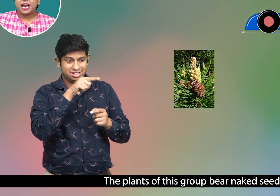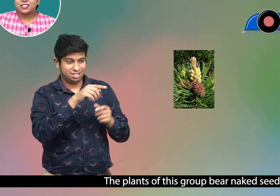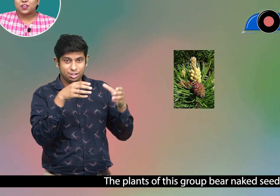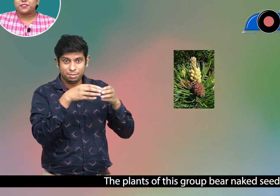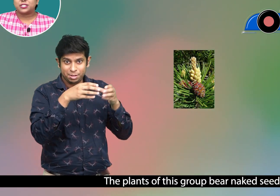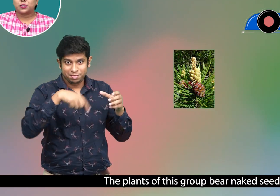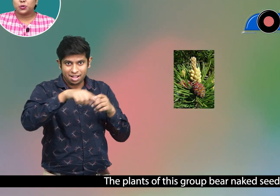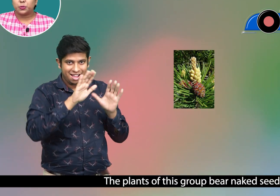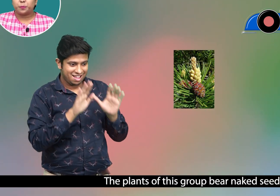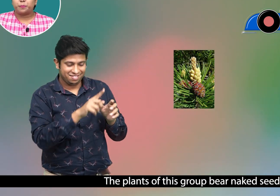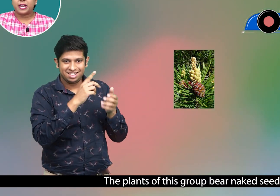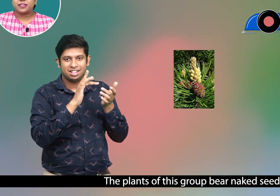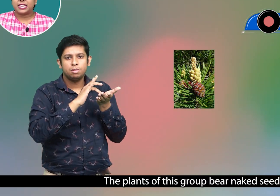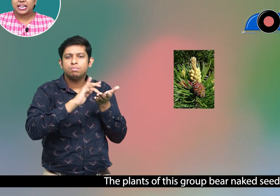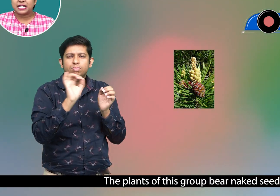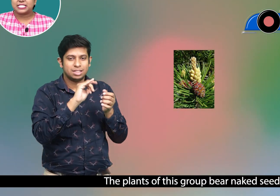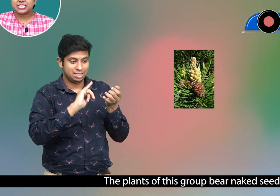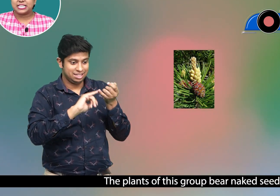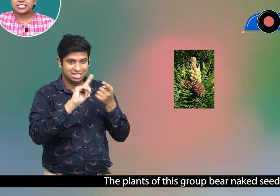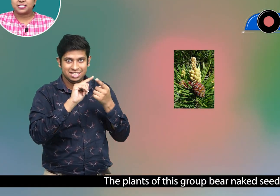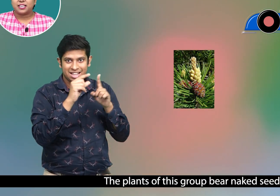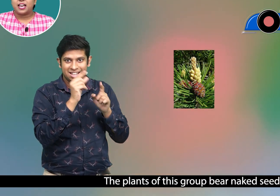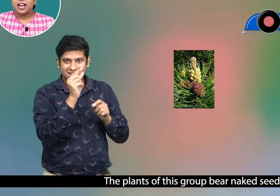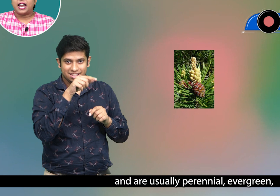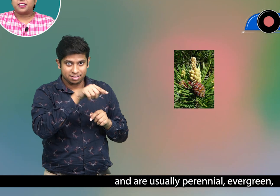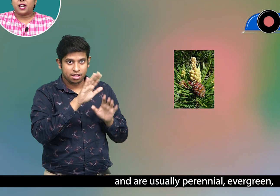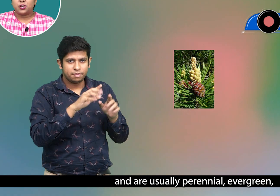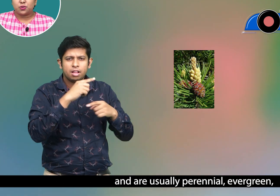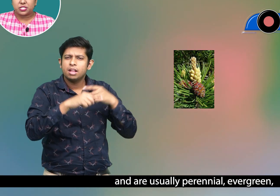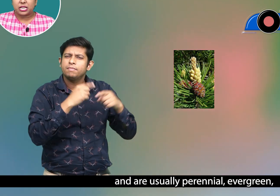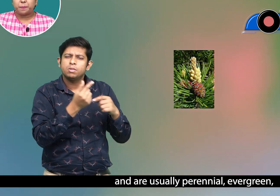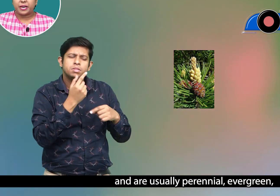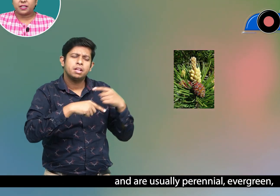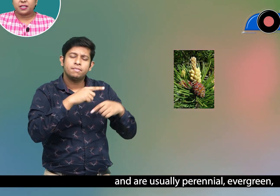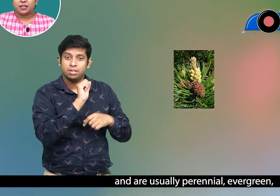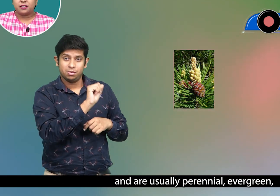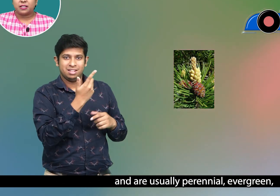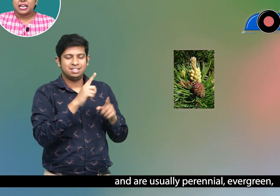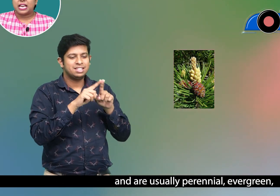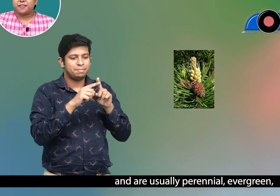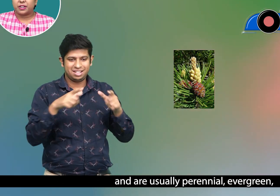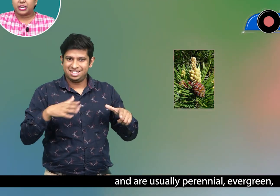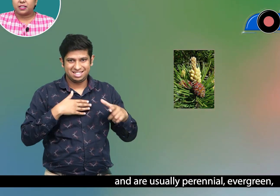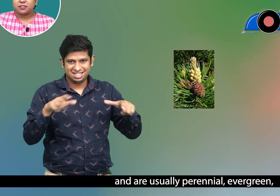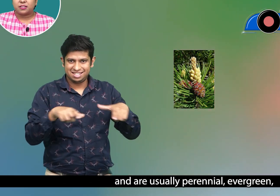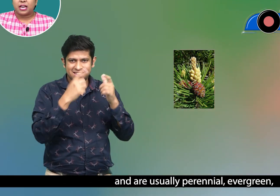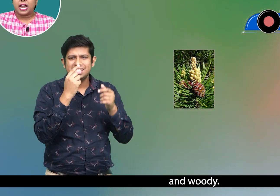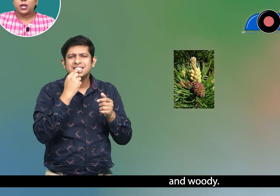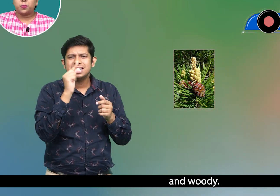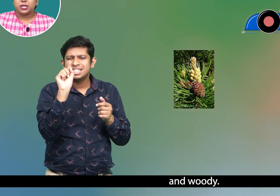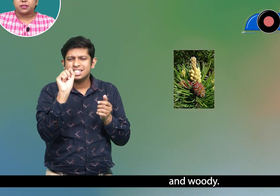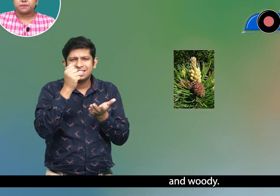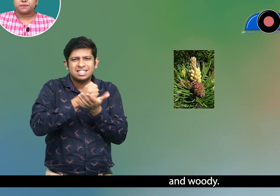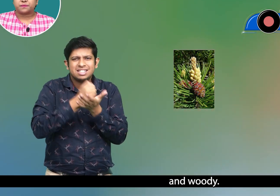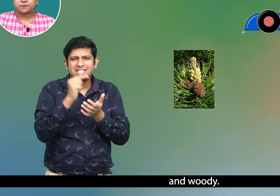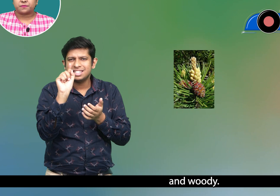The plants of this group bear naked seeds and are usually perennial, evergreen